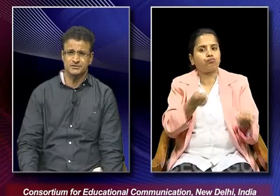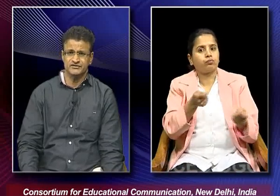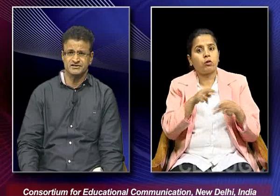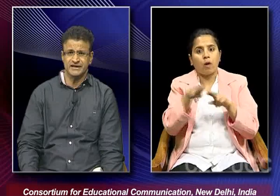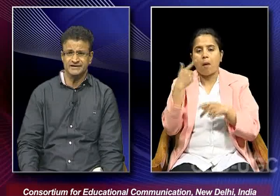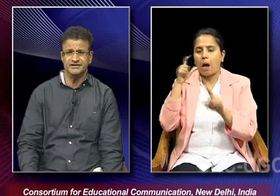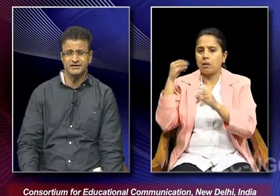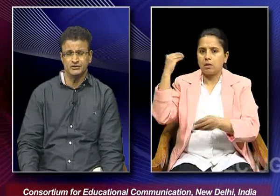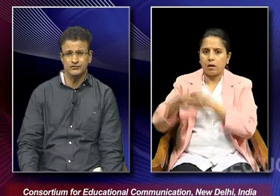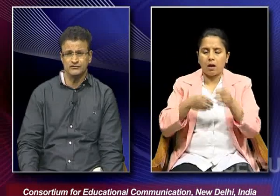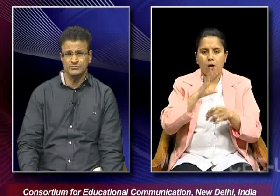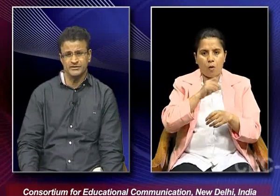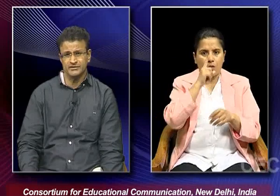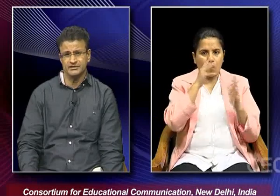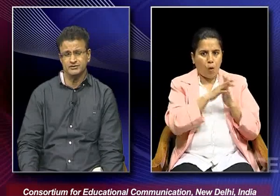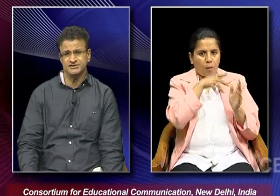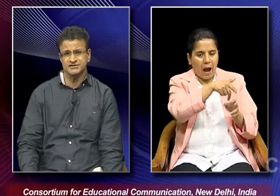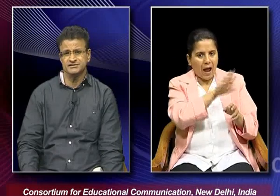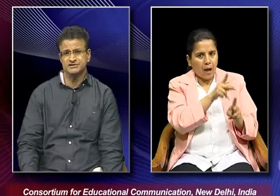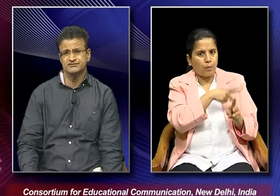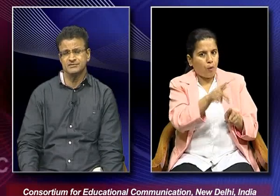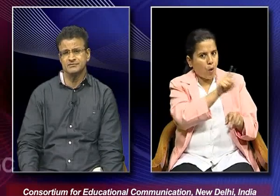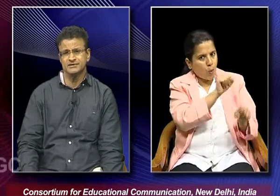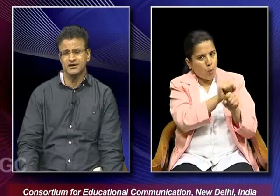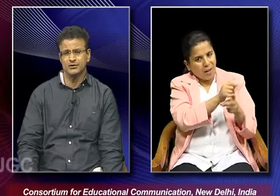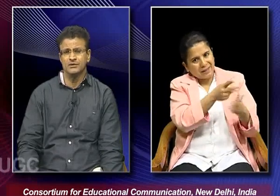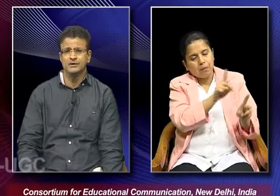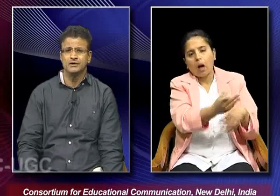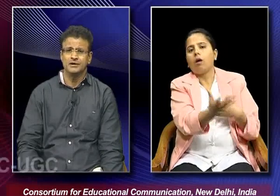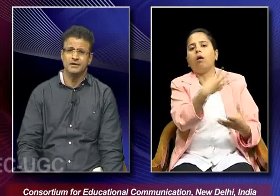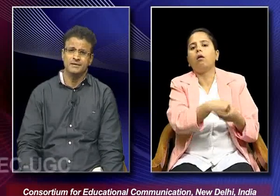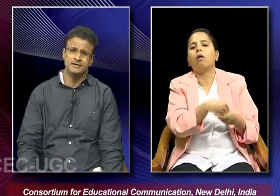the professional identity of a woman, as you can see in this film, that how